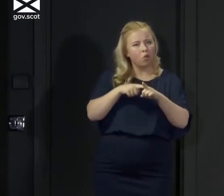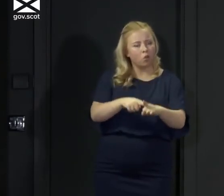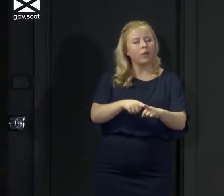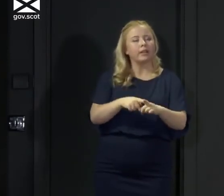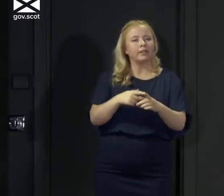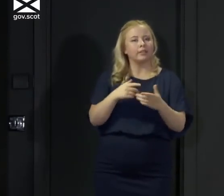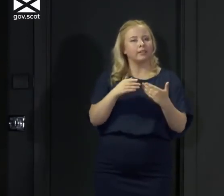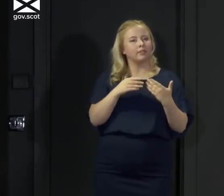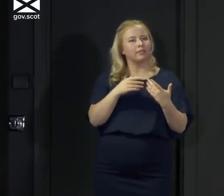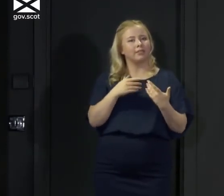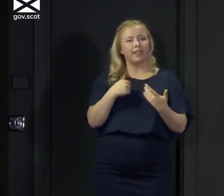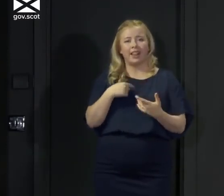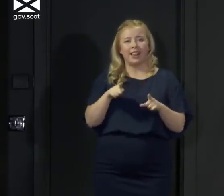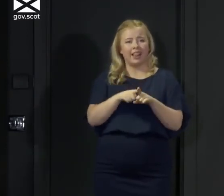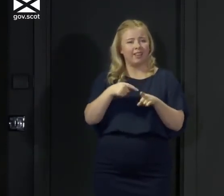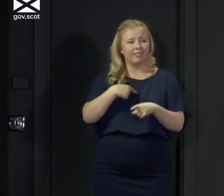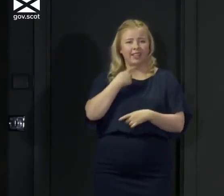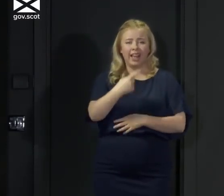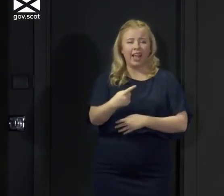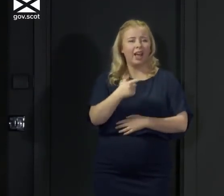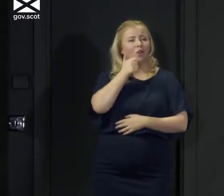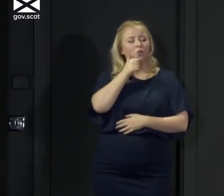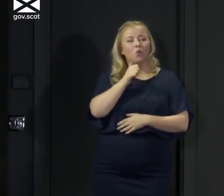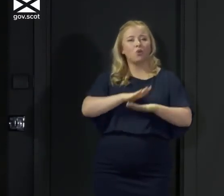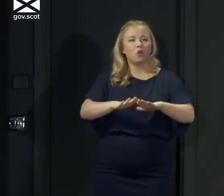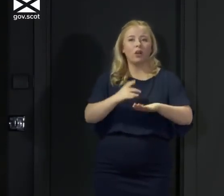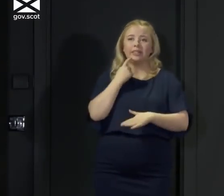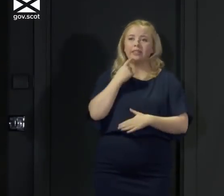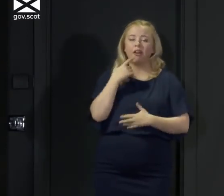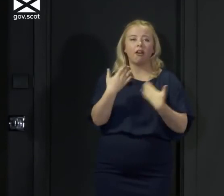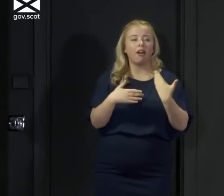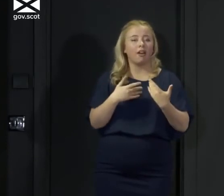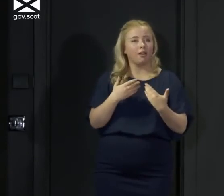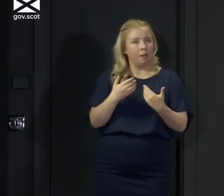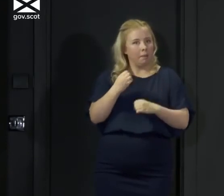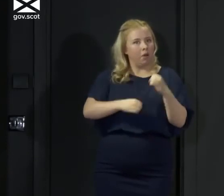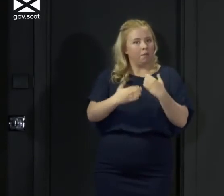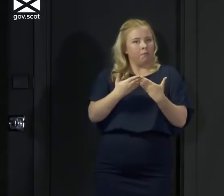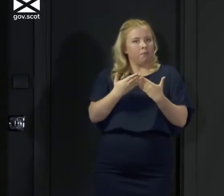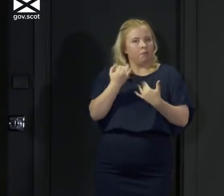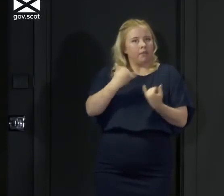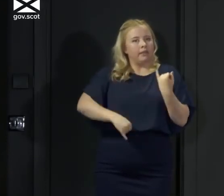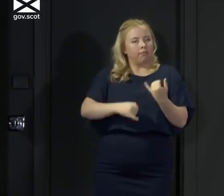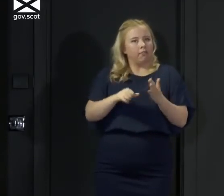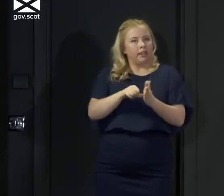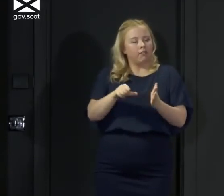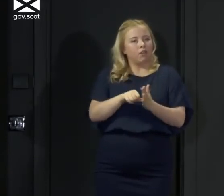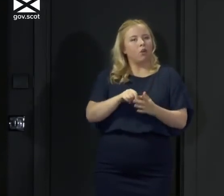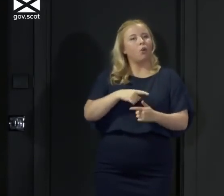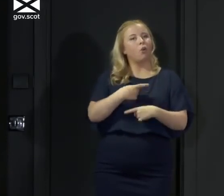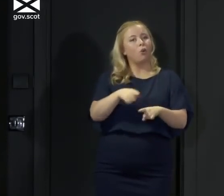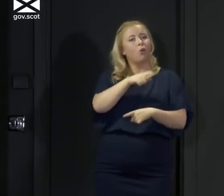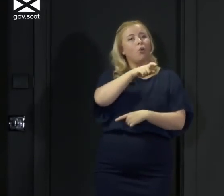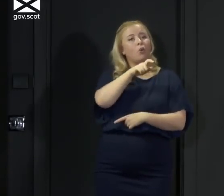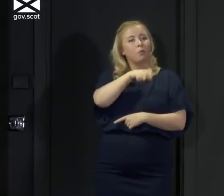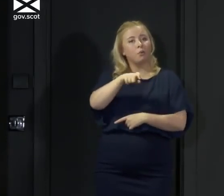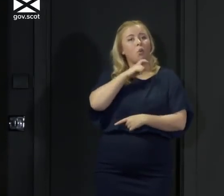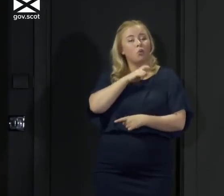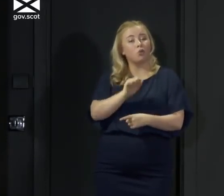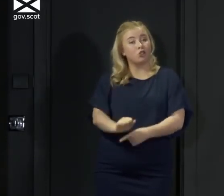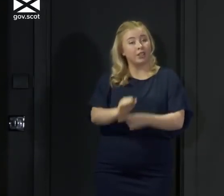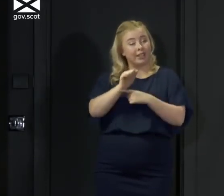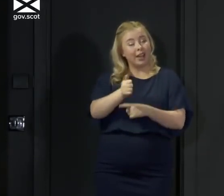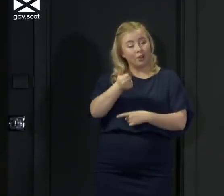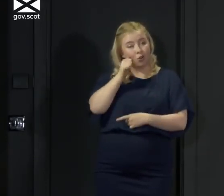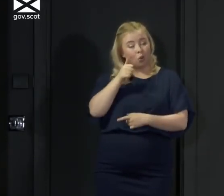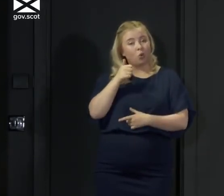rules. As I keep saying, I know it doesn't get any easier. It gets more difficult for all of us, particularly those of you who are in the shielded group. But the